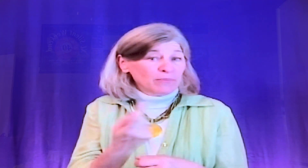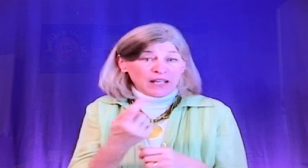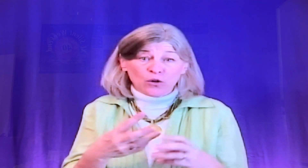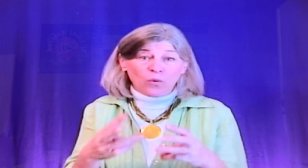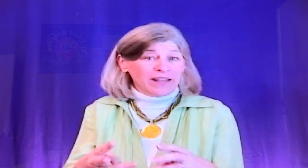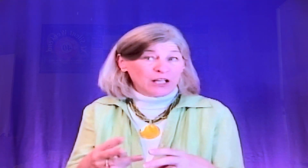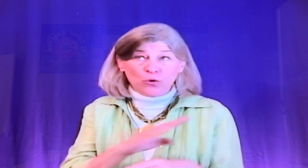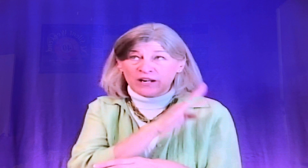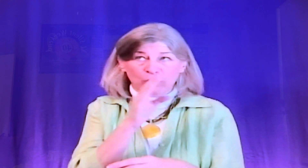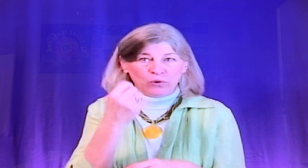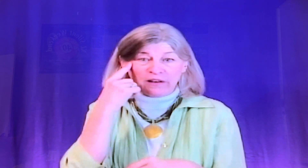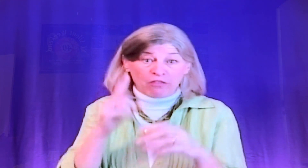in a way that you never would have thought